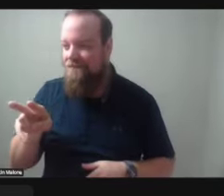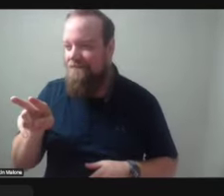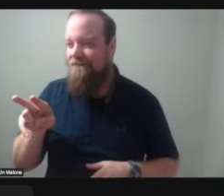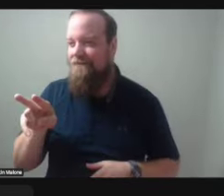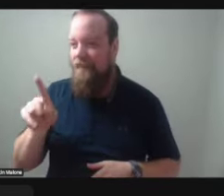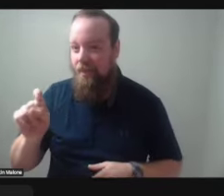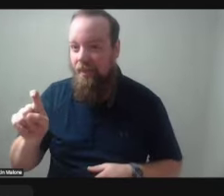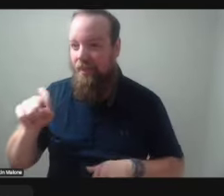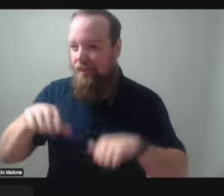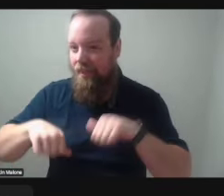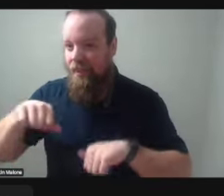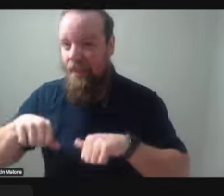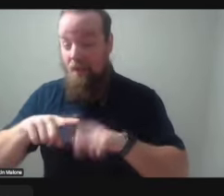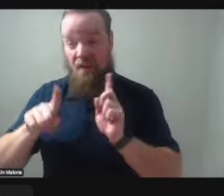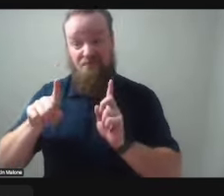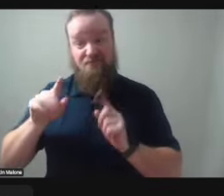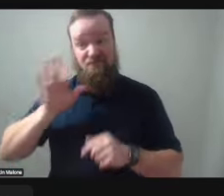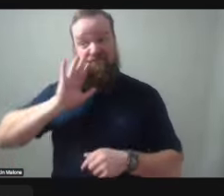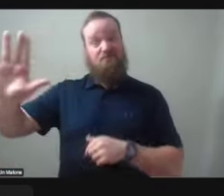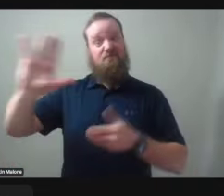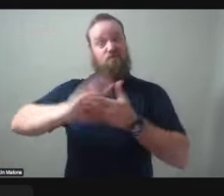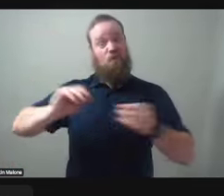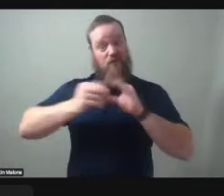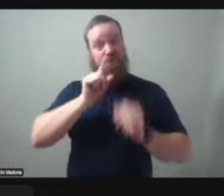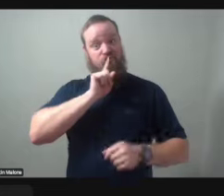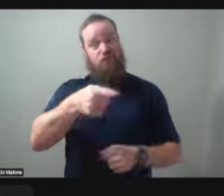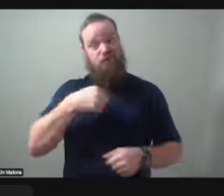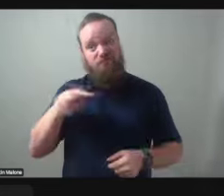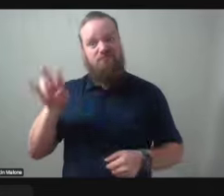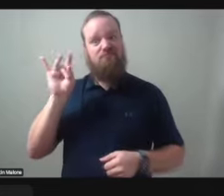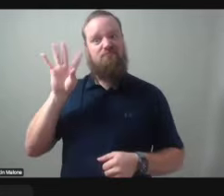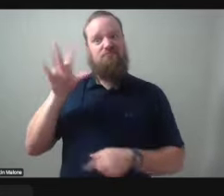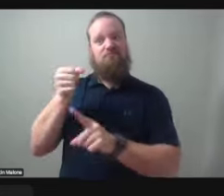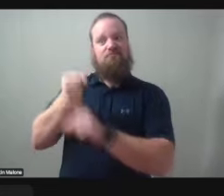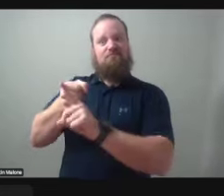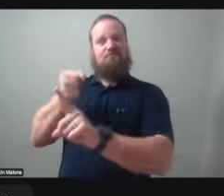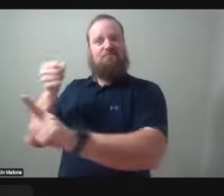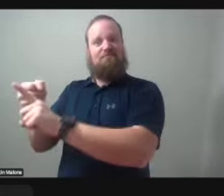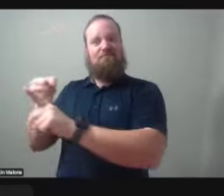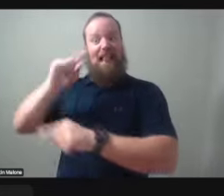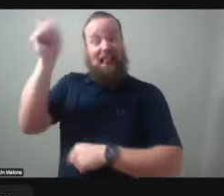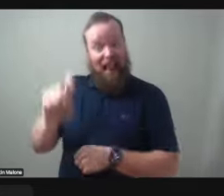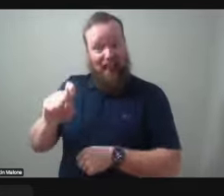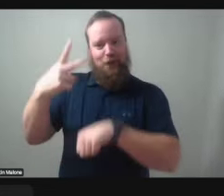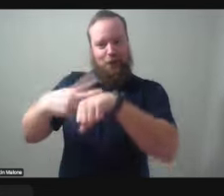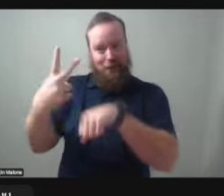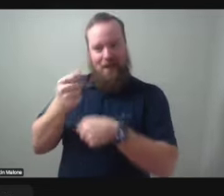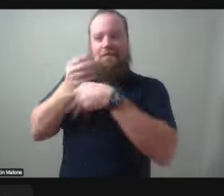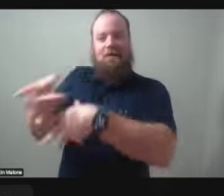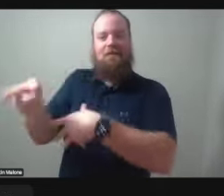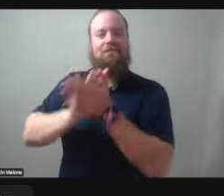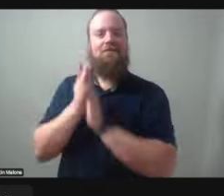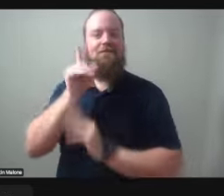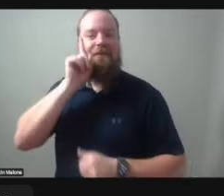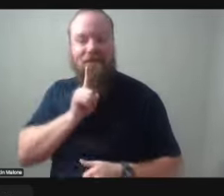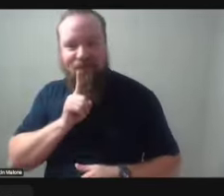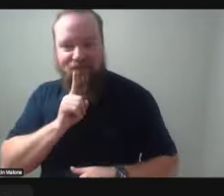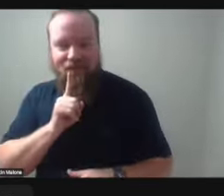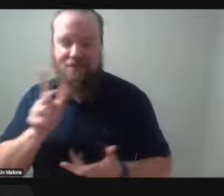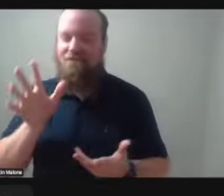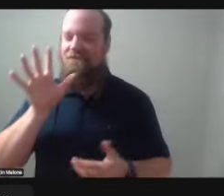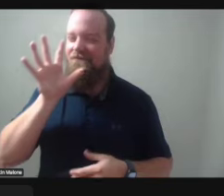wearing a necklace and again got struck by lightning and lost their hearing. And